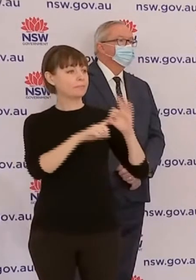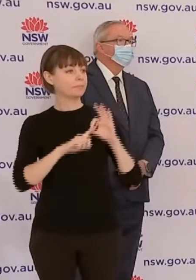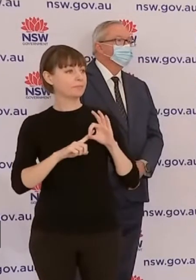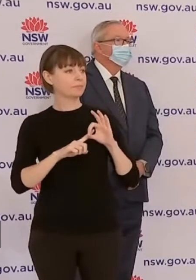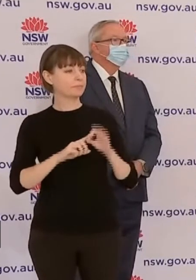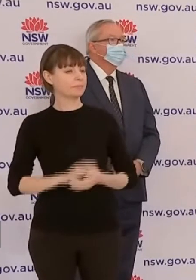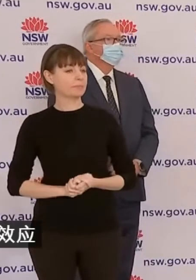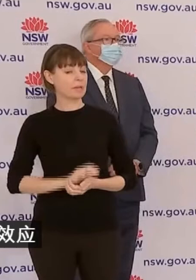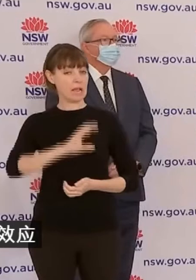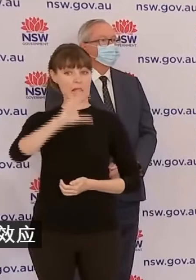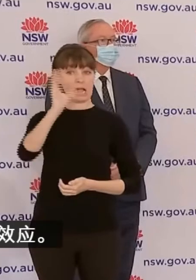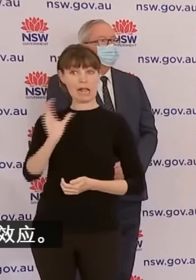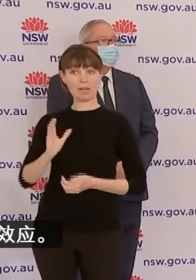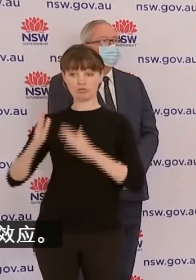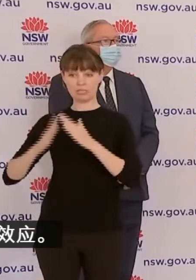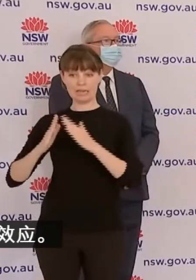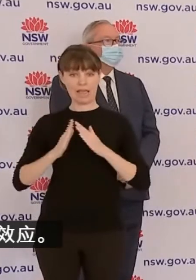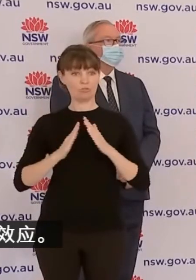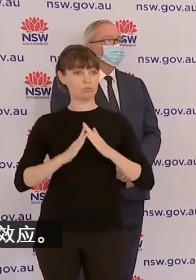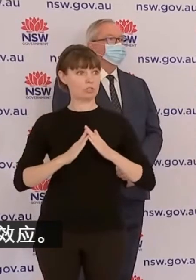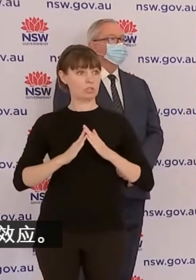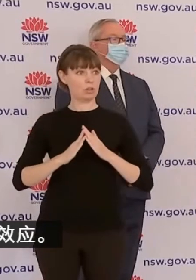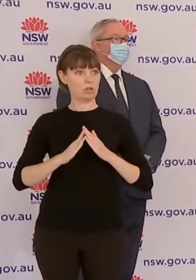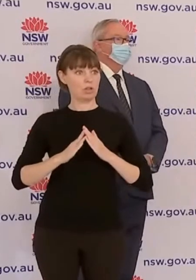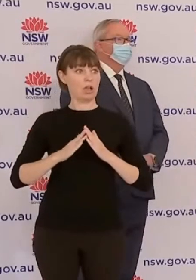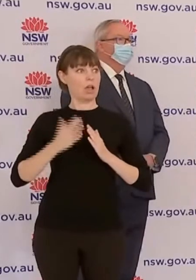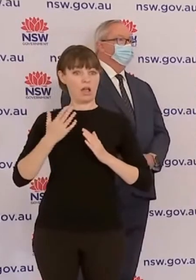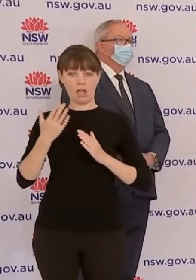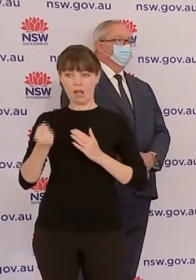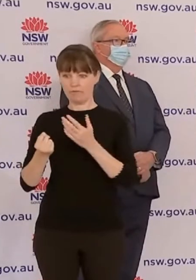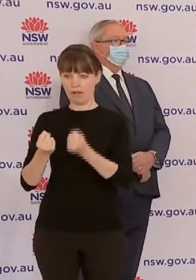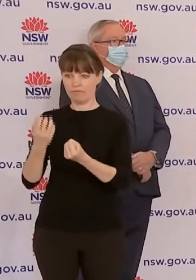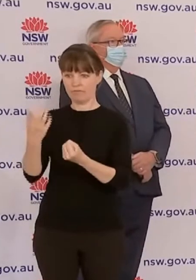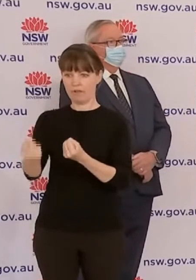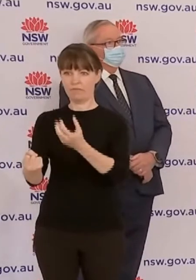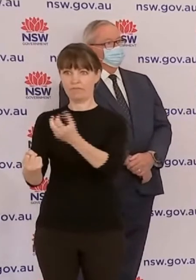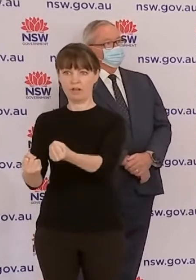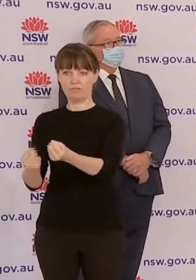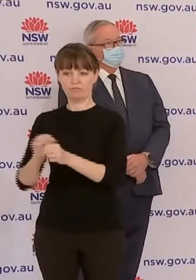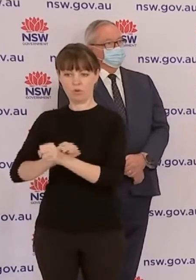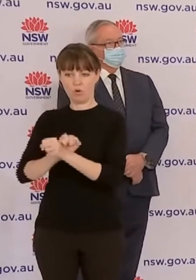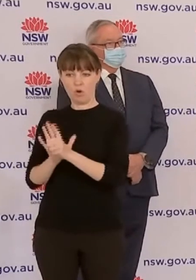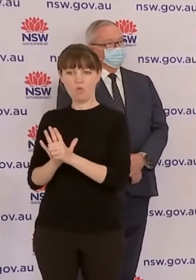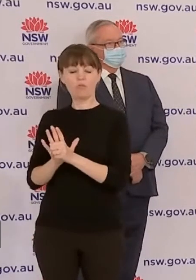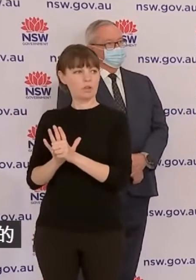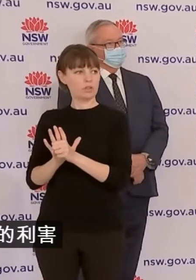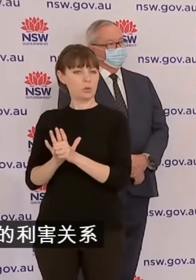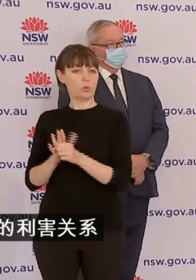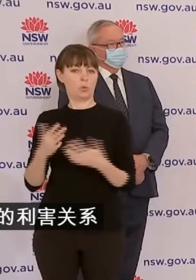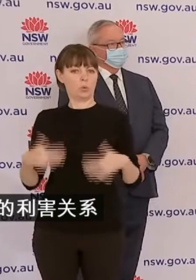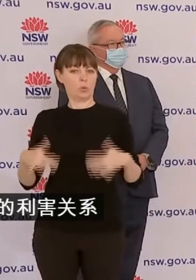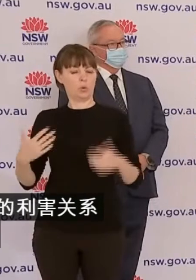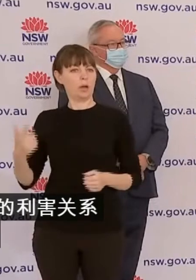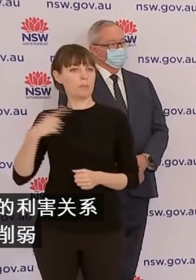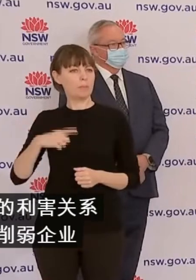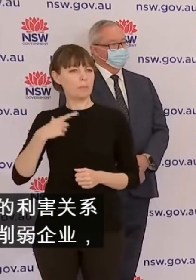domino effect, can we beef up the fines for people who are intentionally, recklessly travelling against the orders? Obviously there's so much at stake here